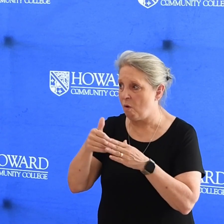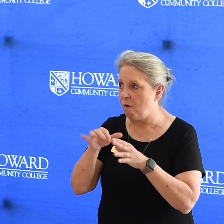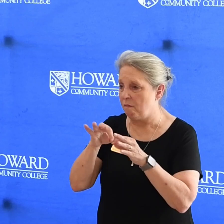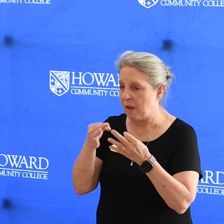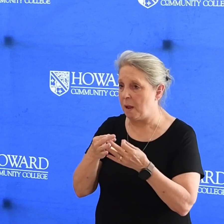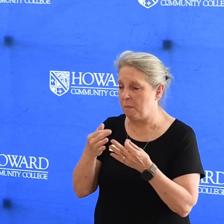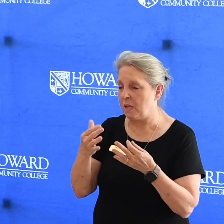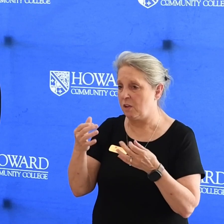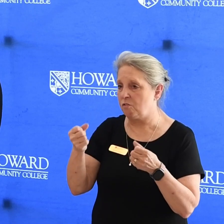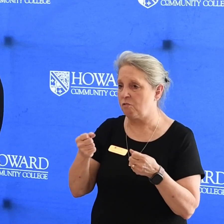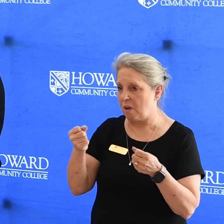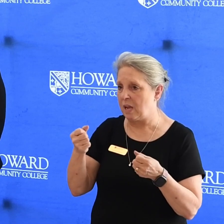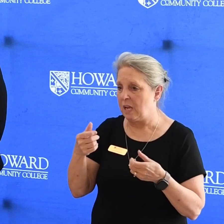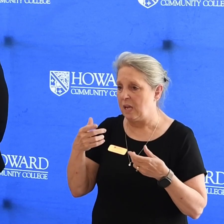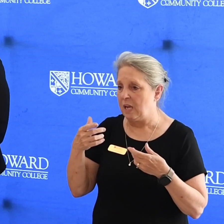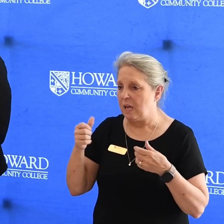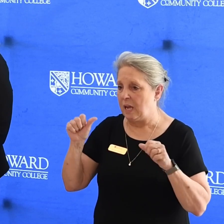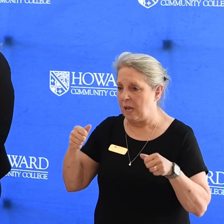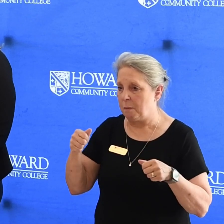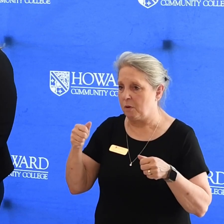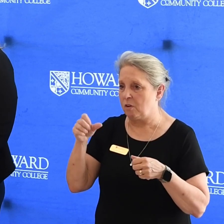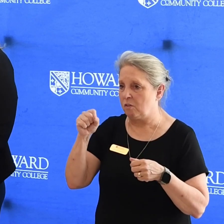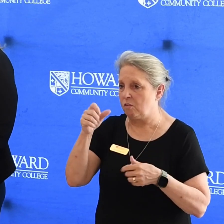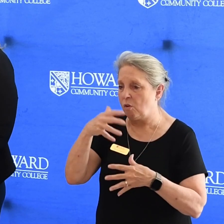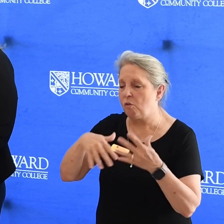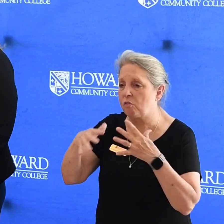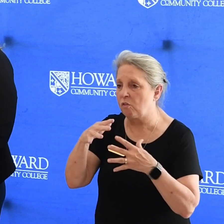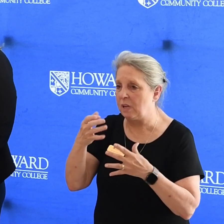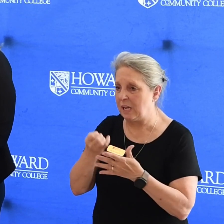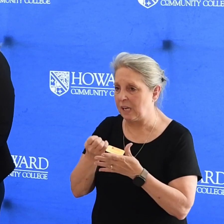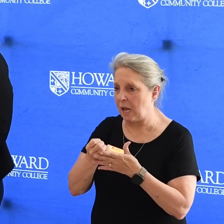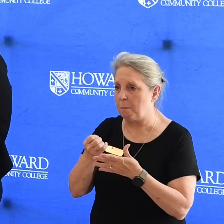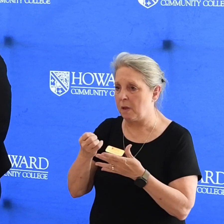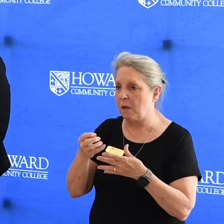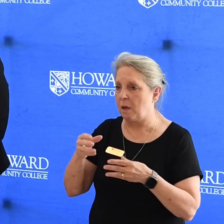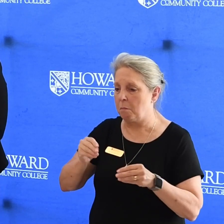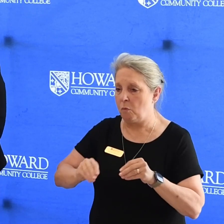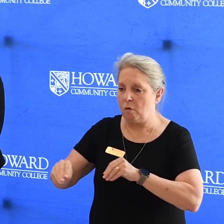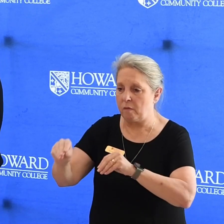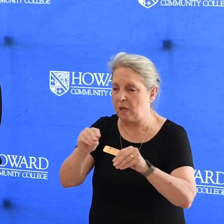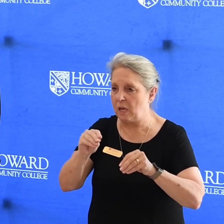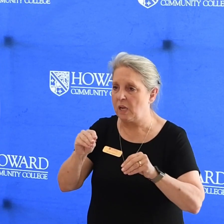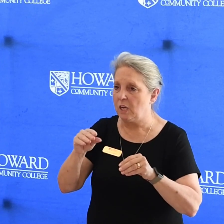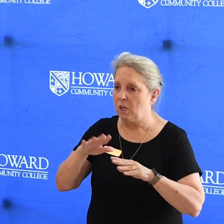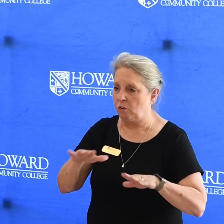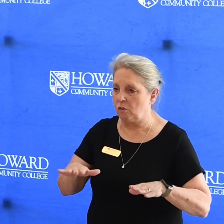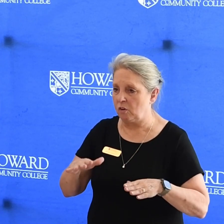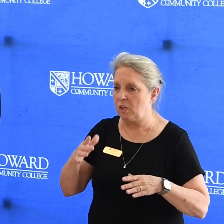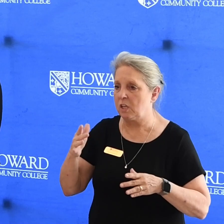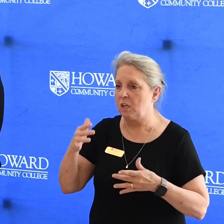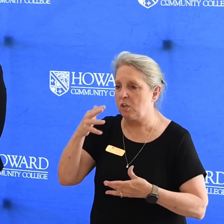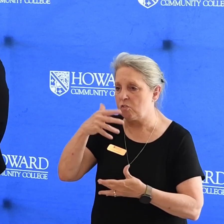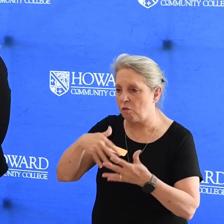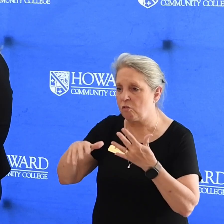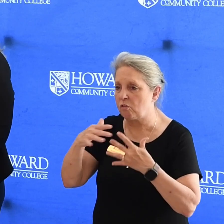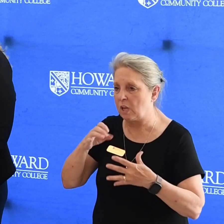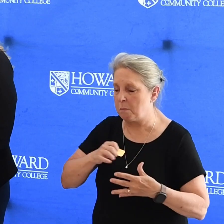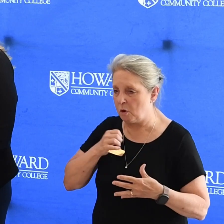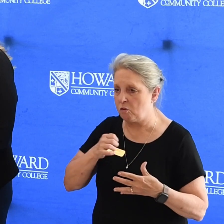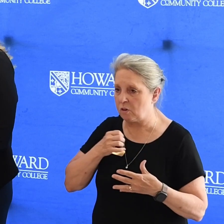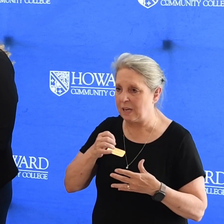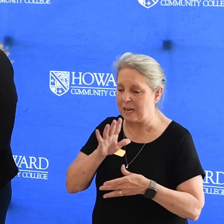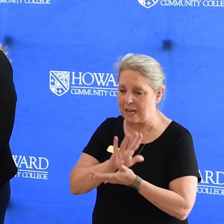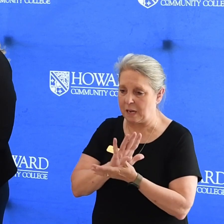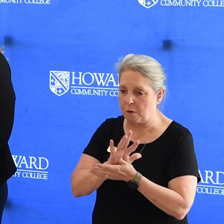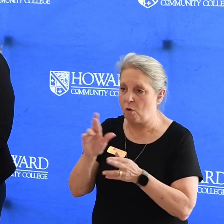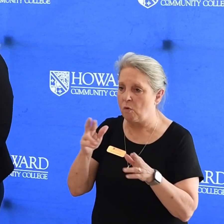well-being and enables social and economic mobility while getting children socially, emotionally, and academically ready for kindergarten